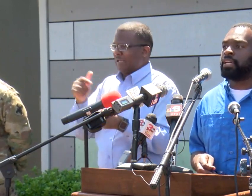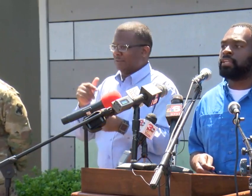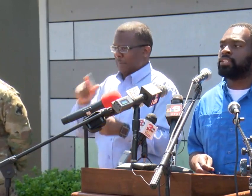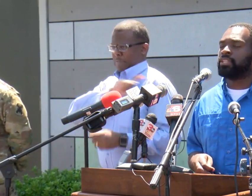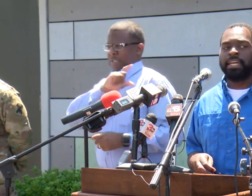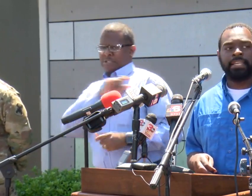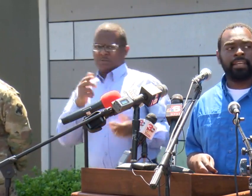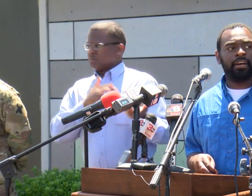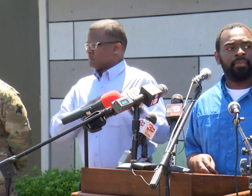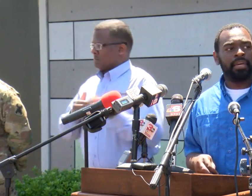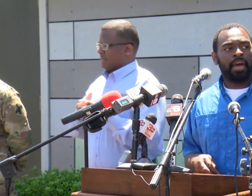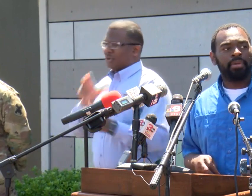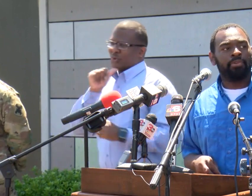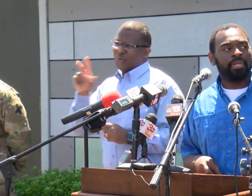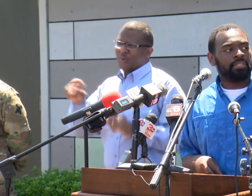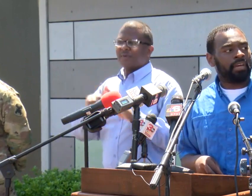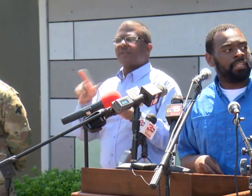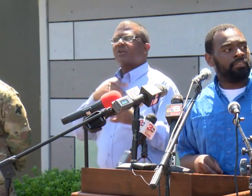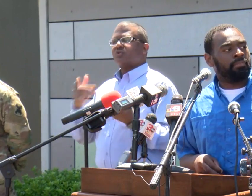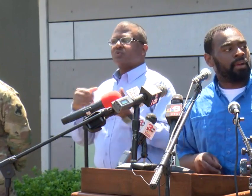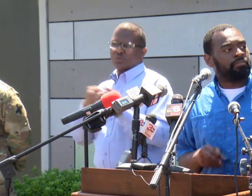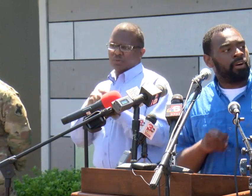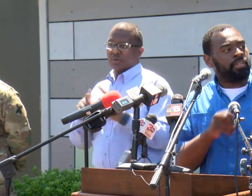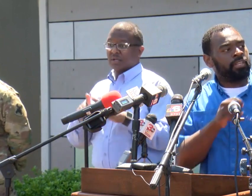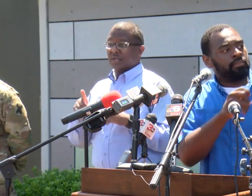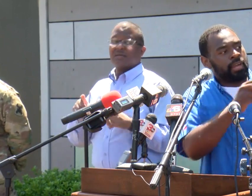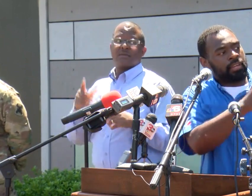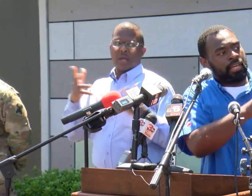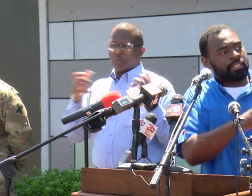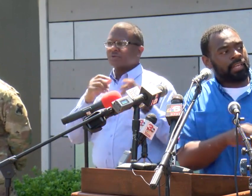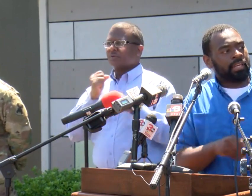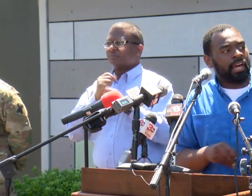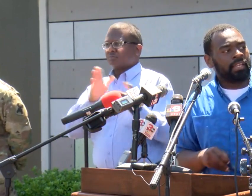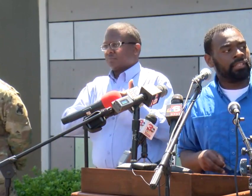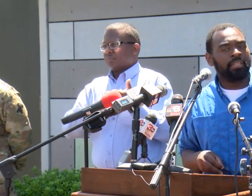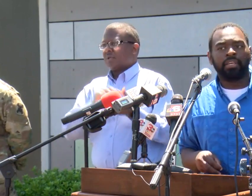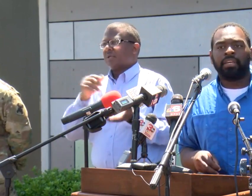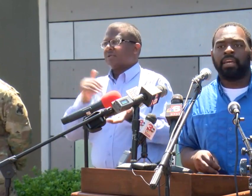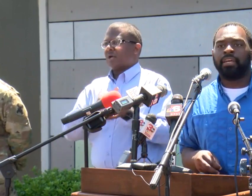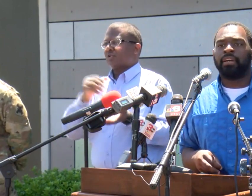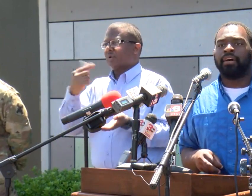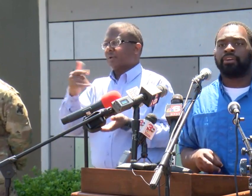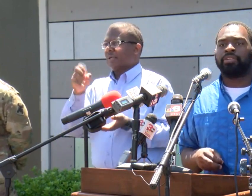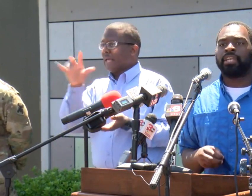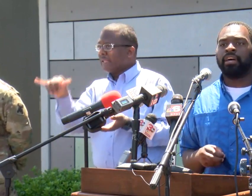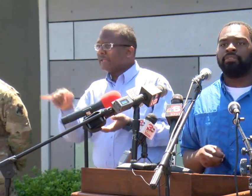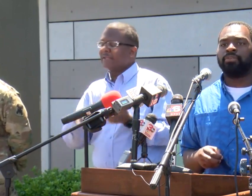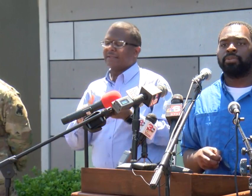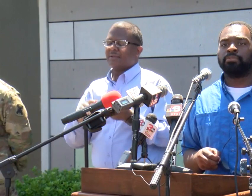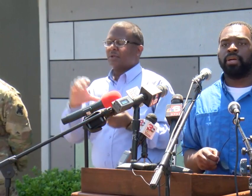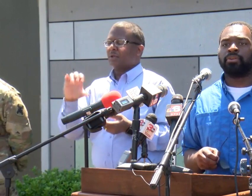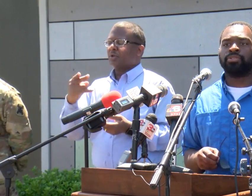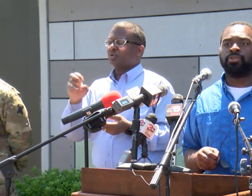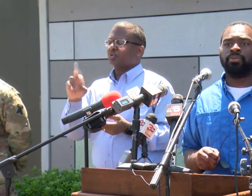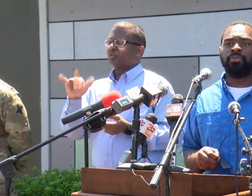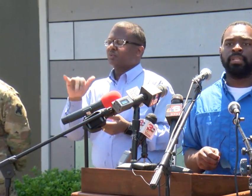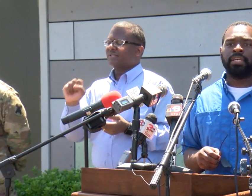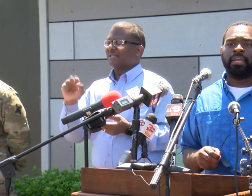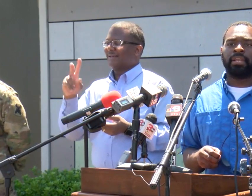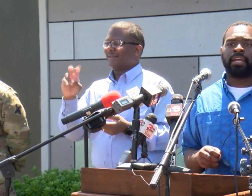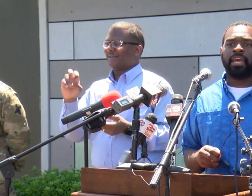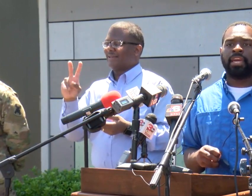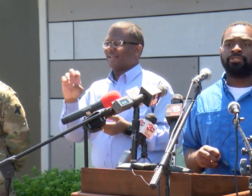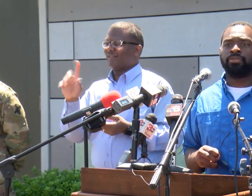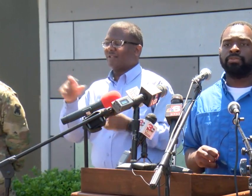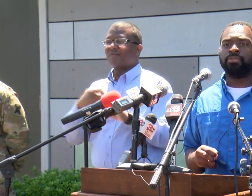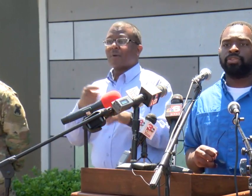and things of that nature. And I'd be remiss if I leave the microphone and didn't recognize Dr. Golly and Chris Kelville with the medical school